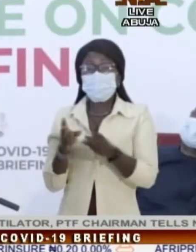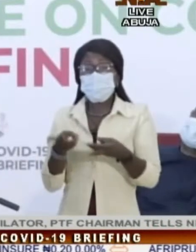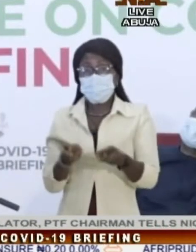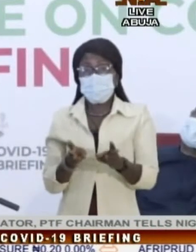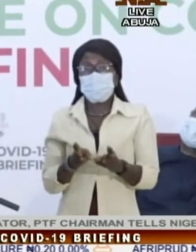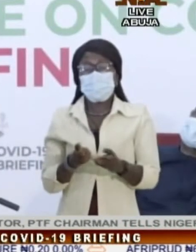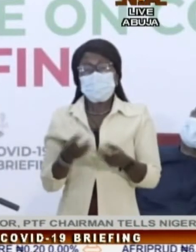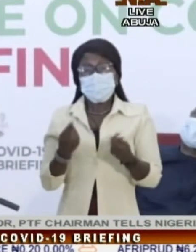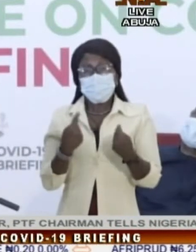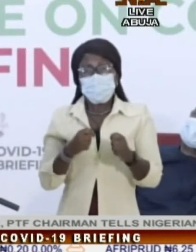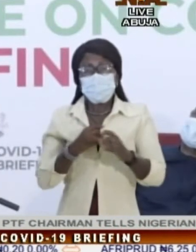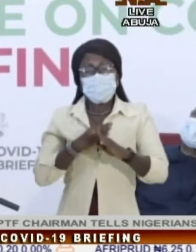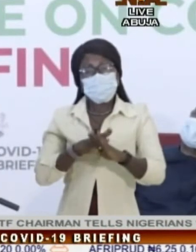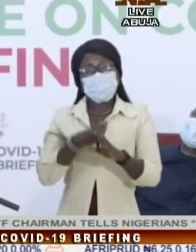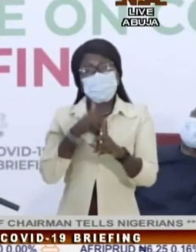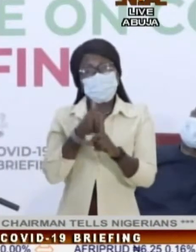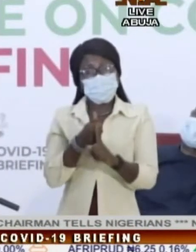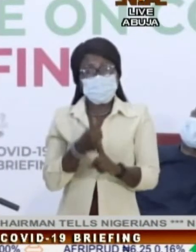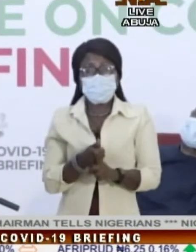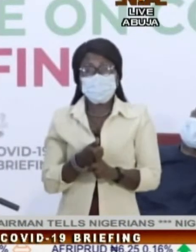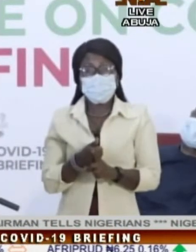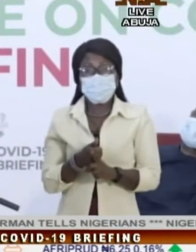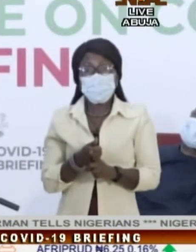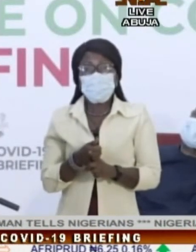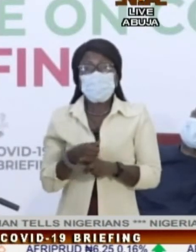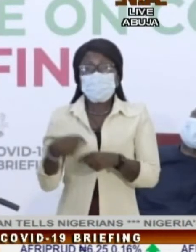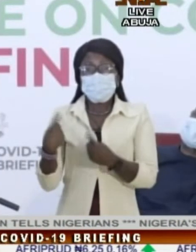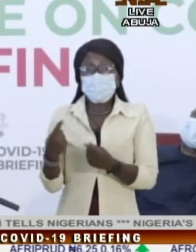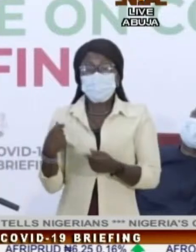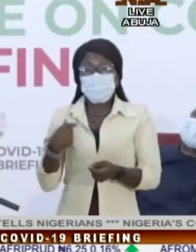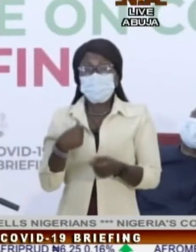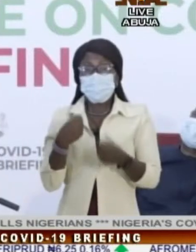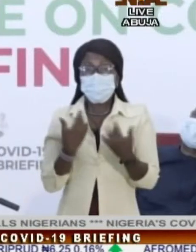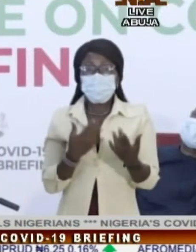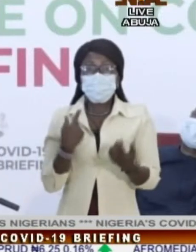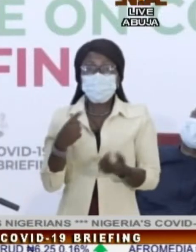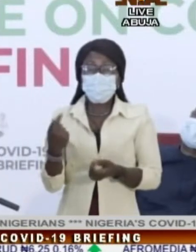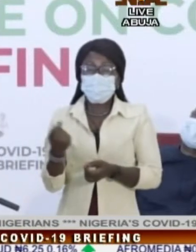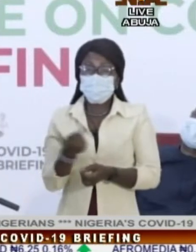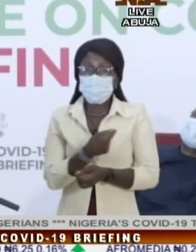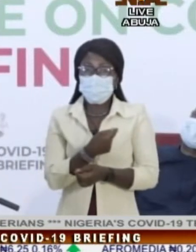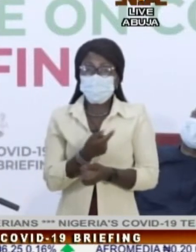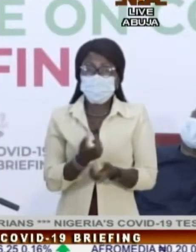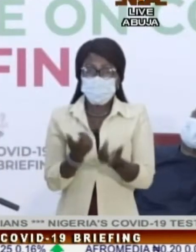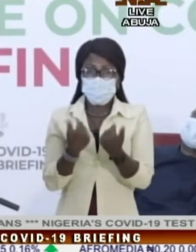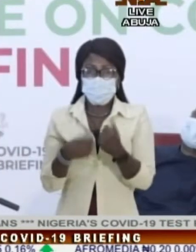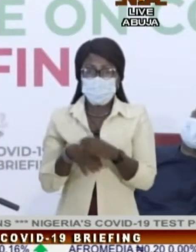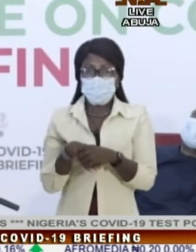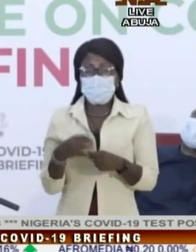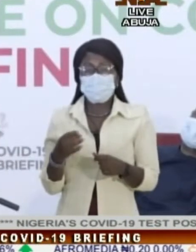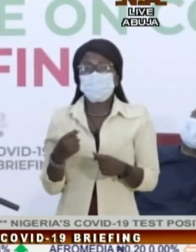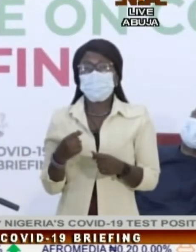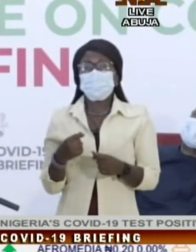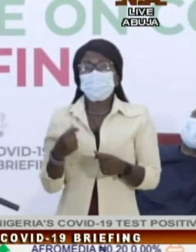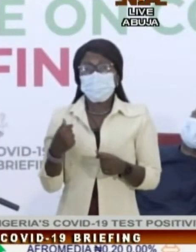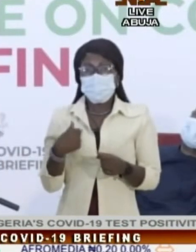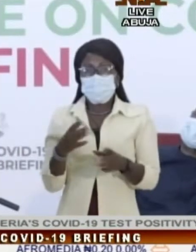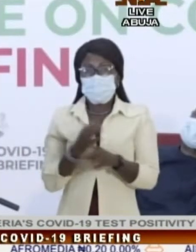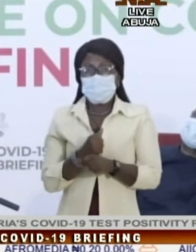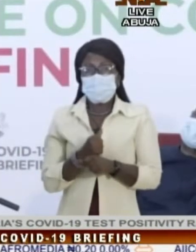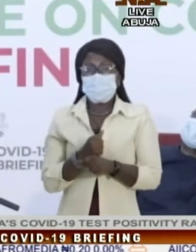ka a gida. Tafiye-tafiye ma shi ma idan ba ya zama dole ba, ka zauna a